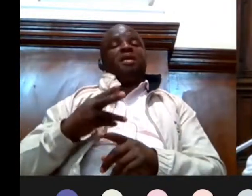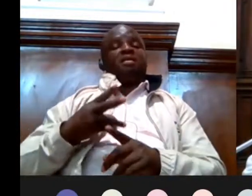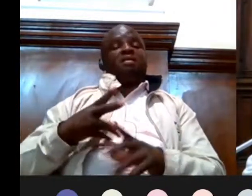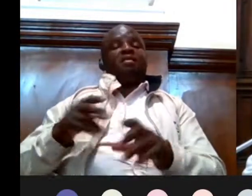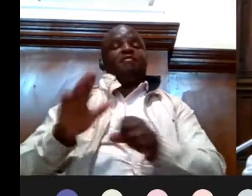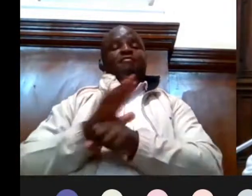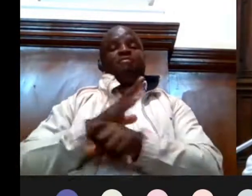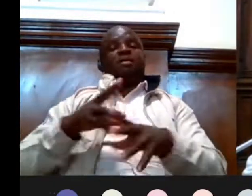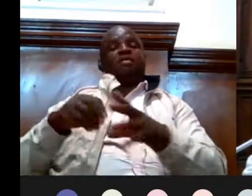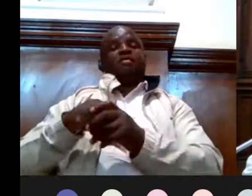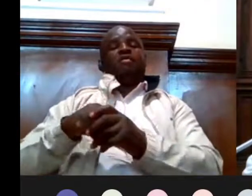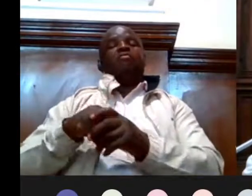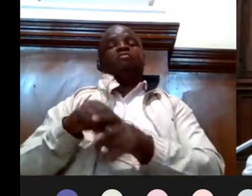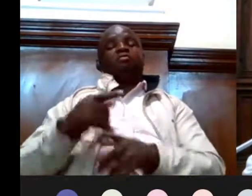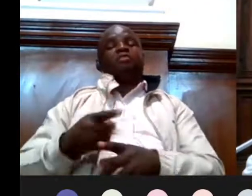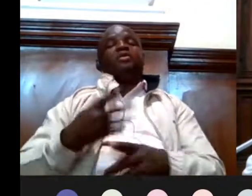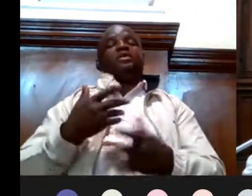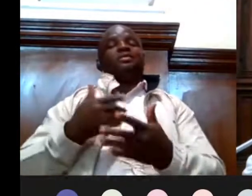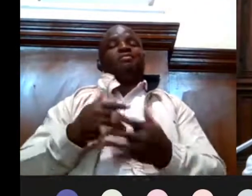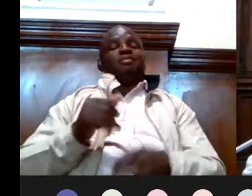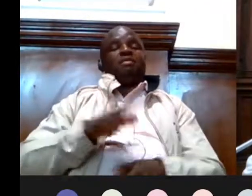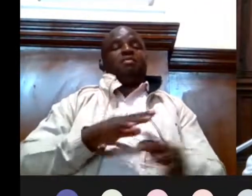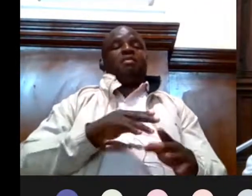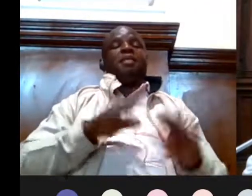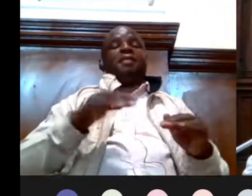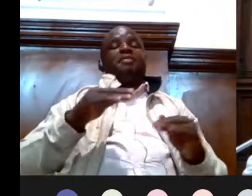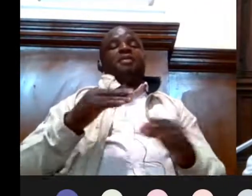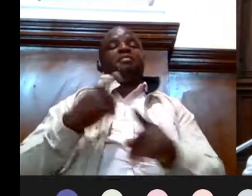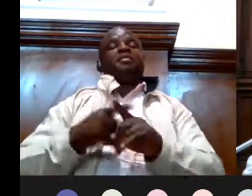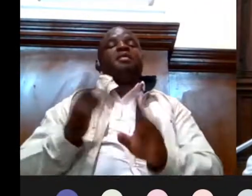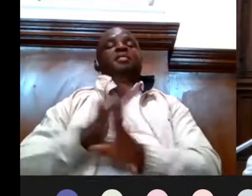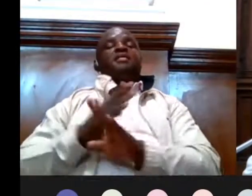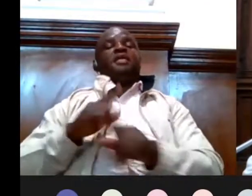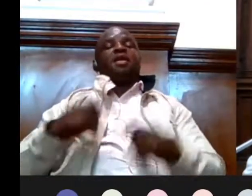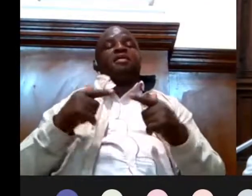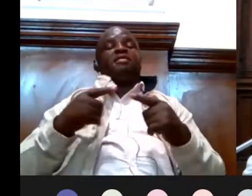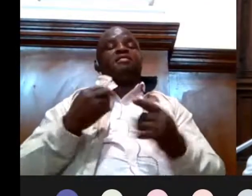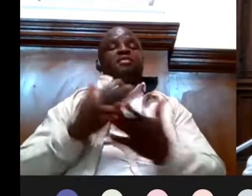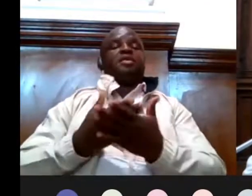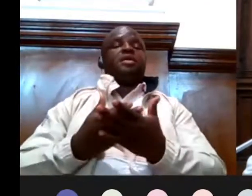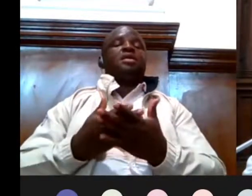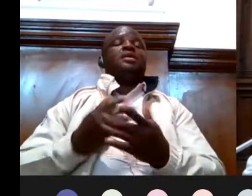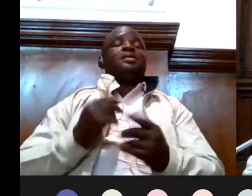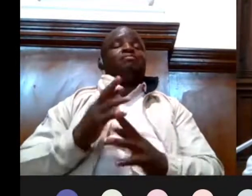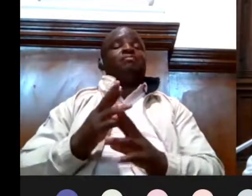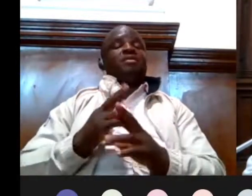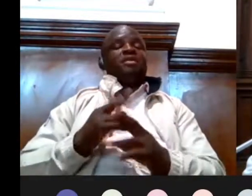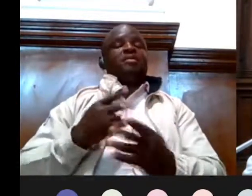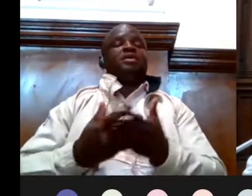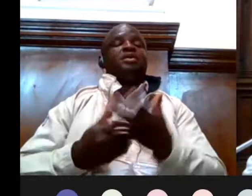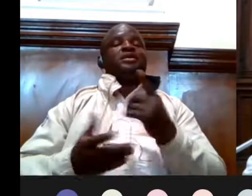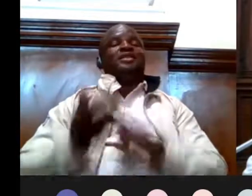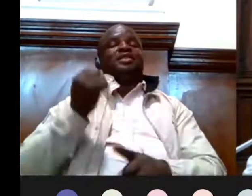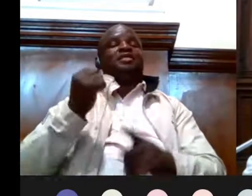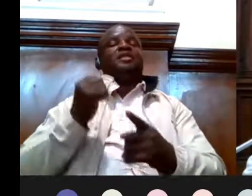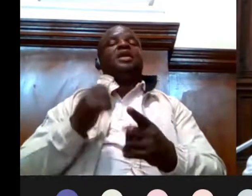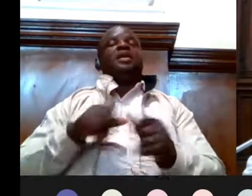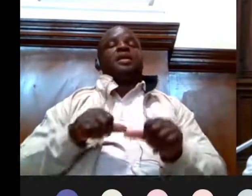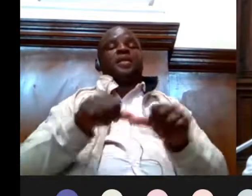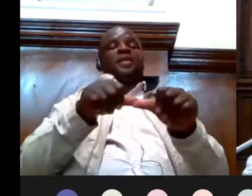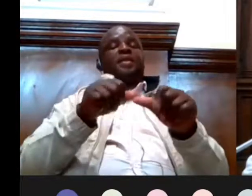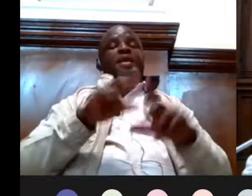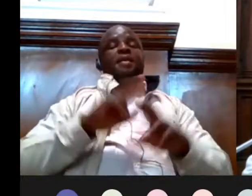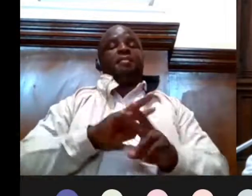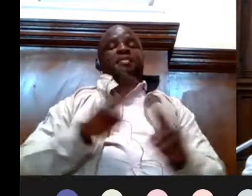equal participation in all areas of public and private life that we can hope to achieve this